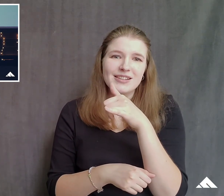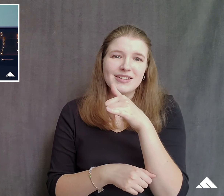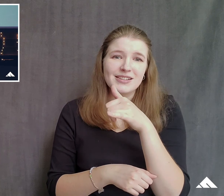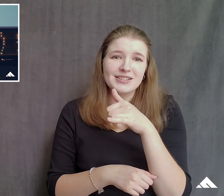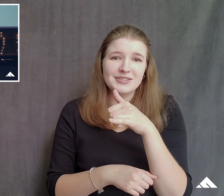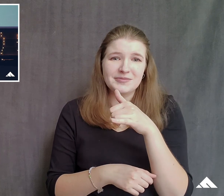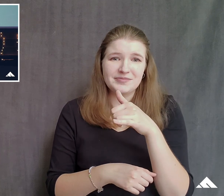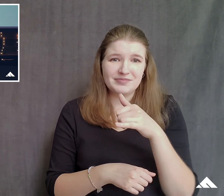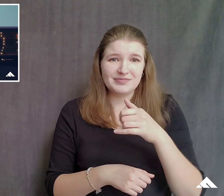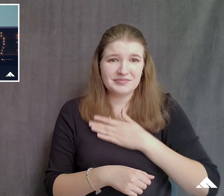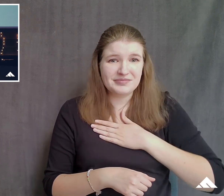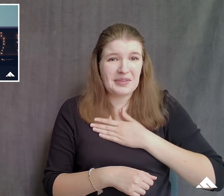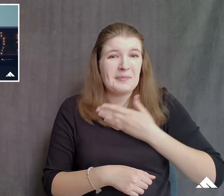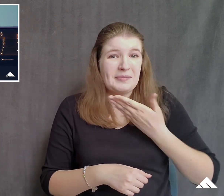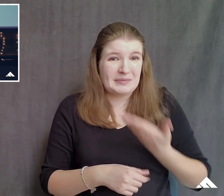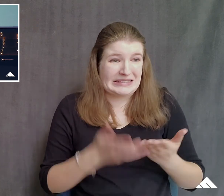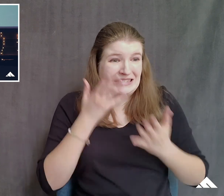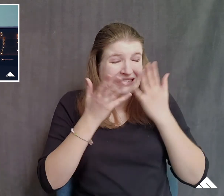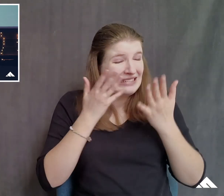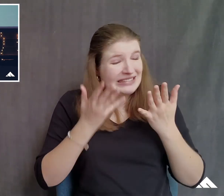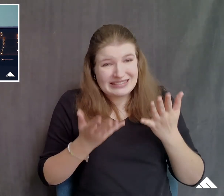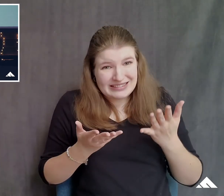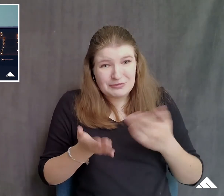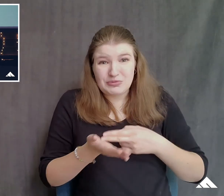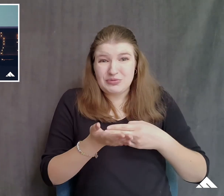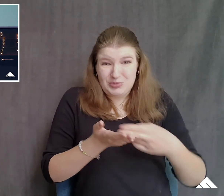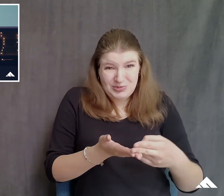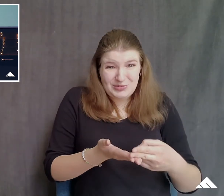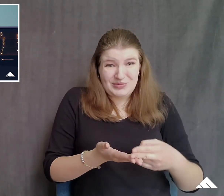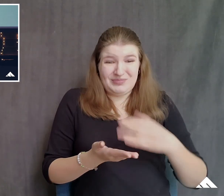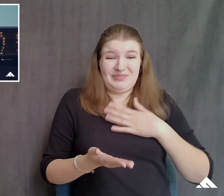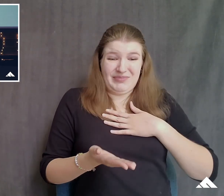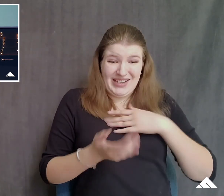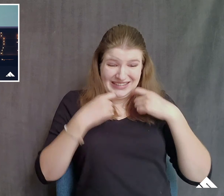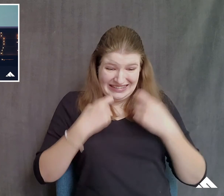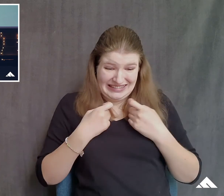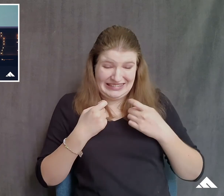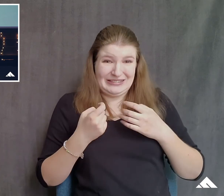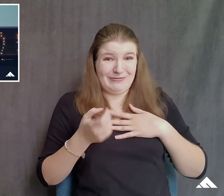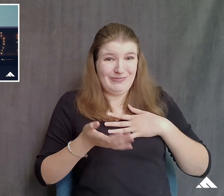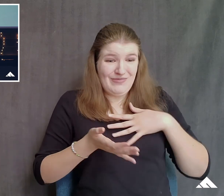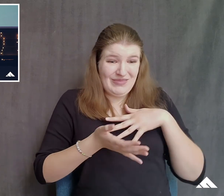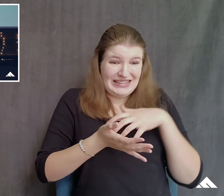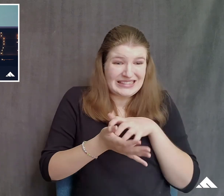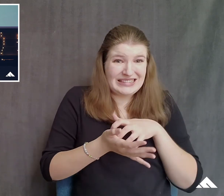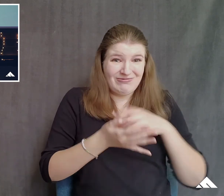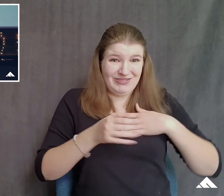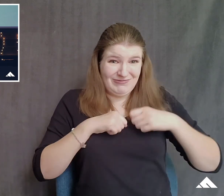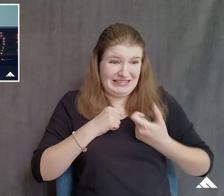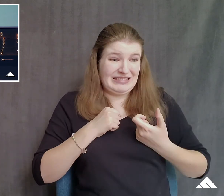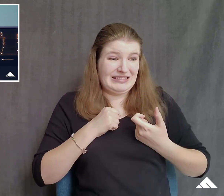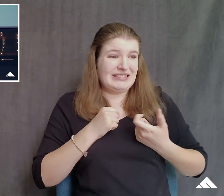It's embarrassing to have to admit it, but the truth is, when it comes to my sin and my weakness and my brokenness, I